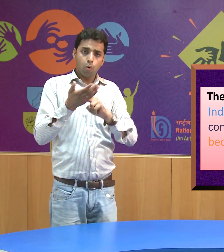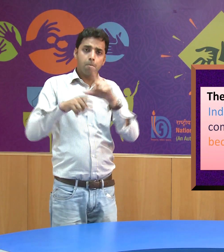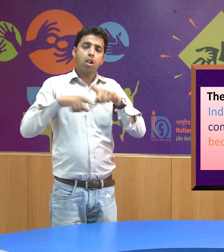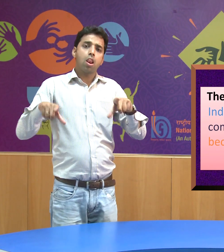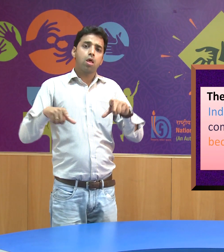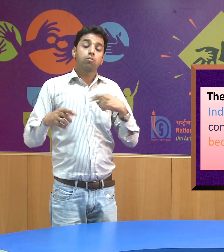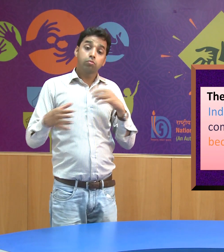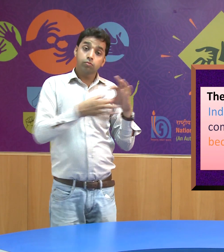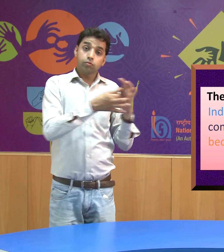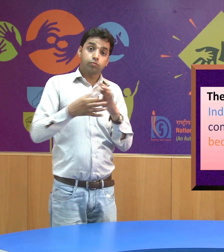them.